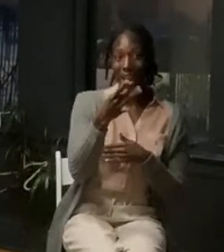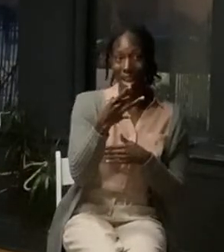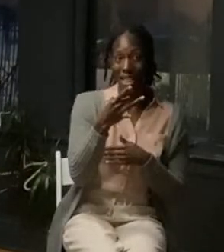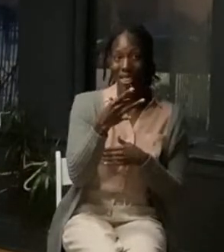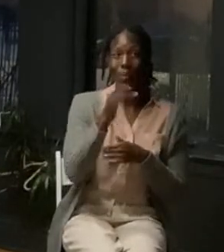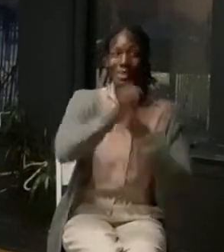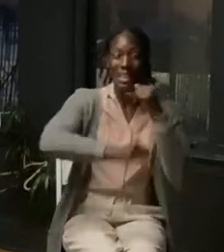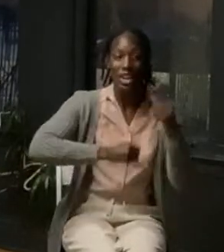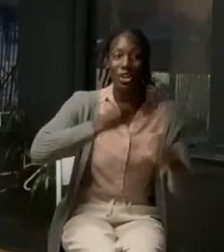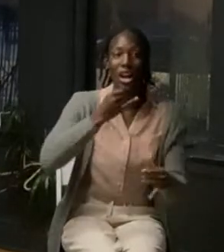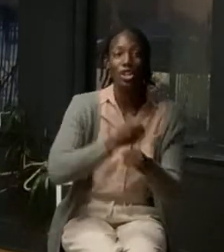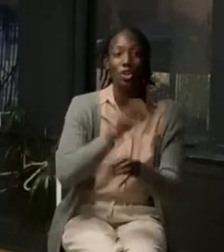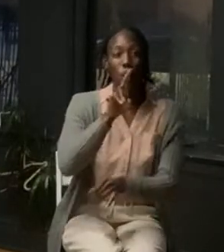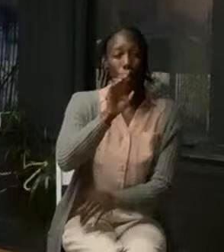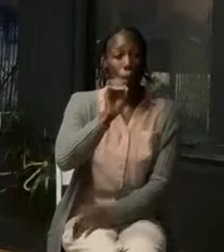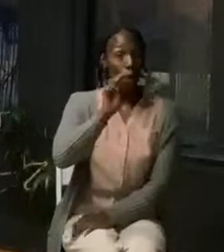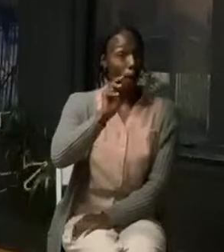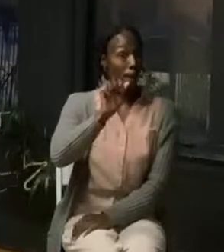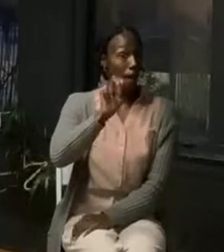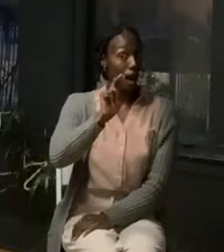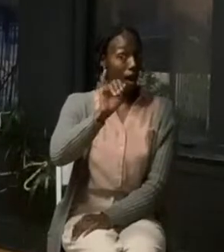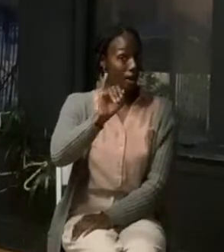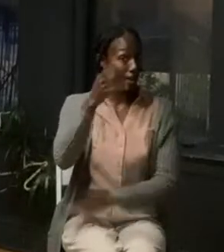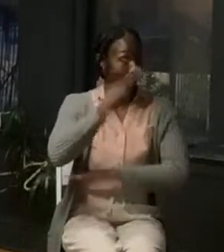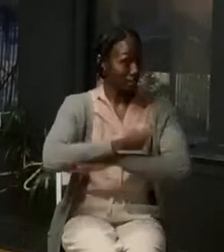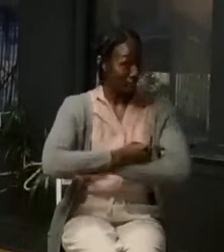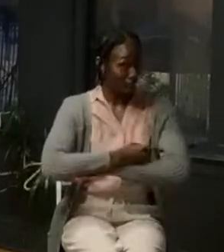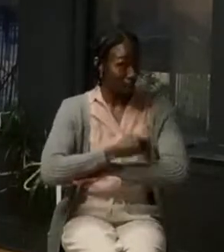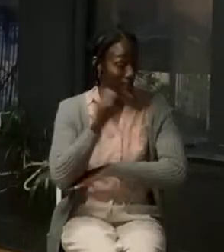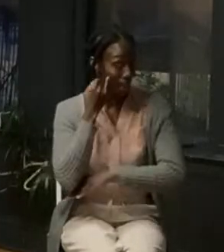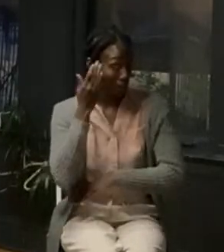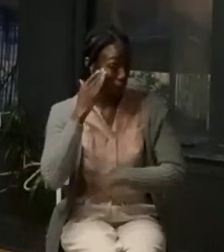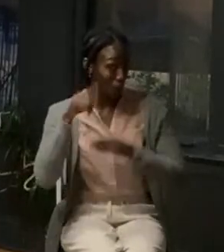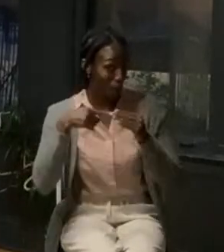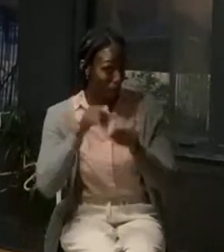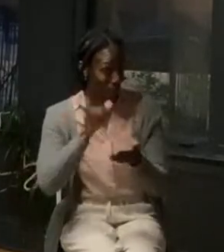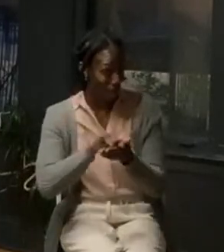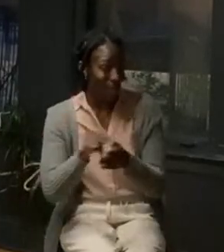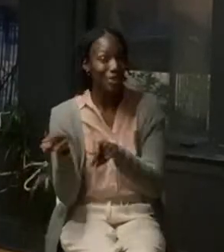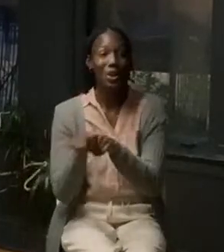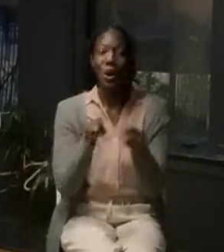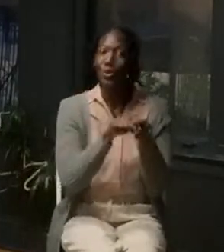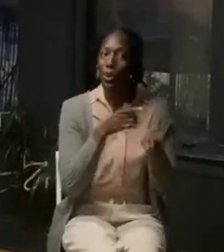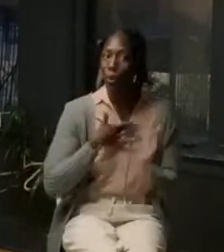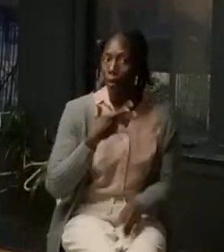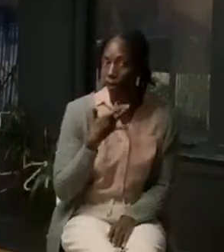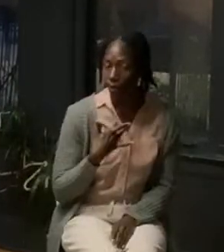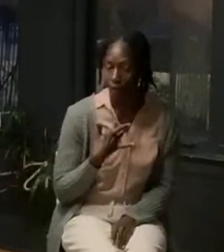International Romani Day. If anybody knows about that. It's also my birthday. I am